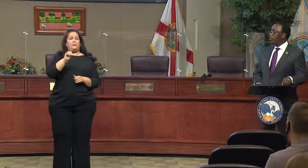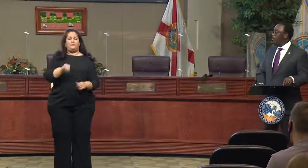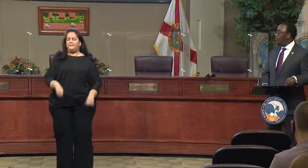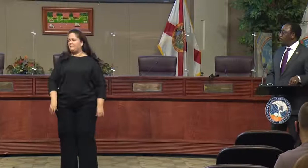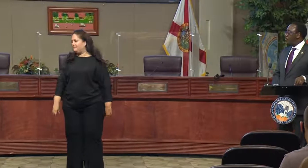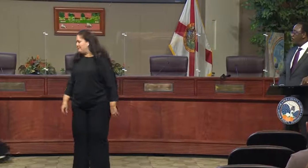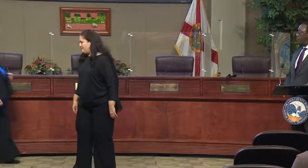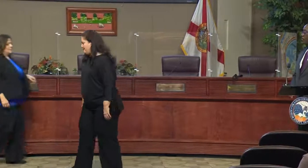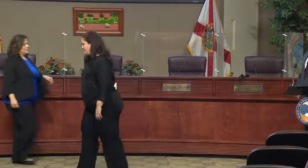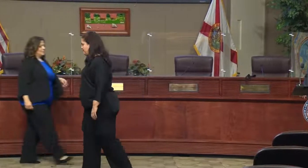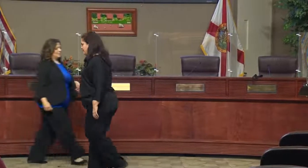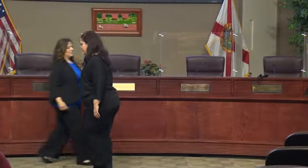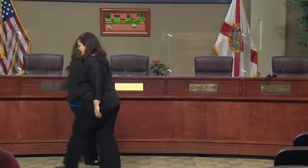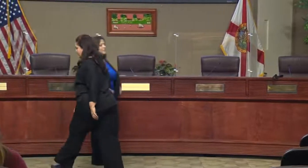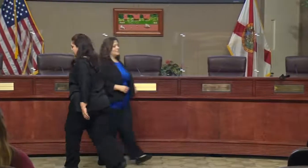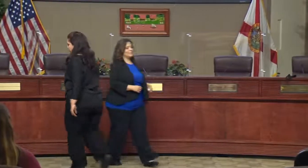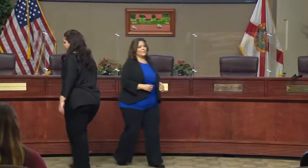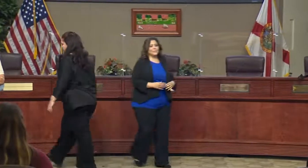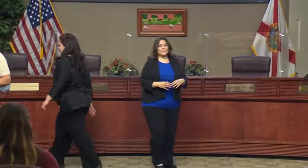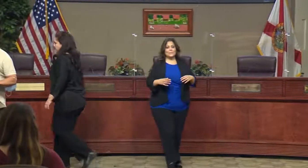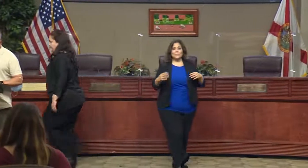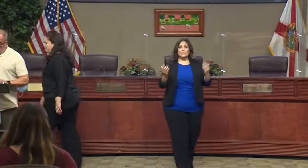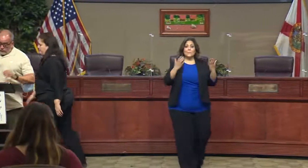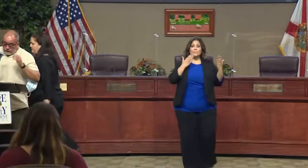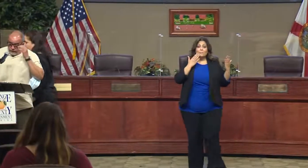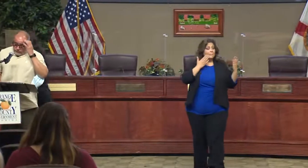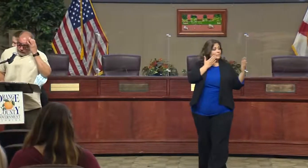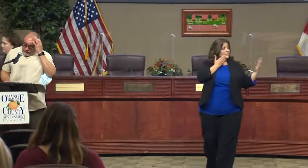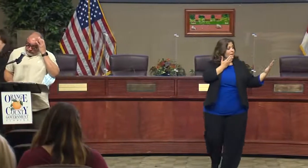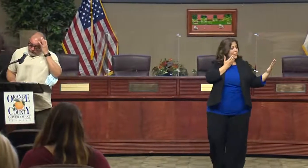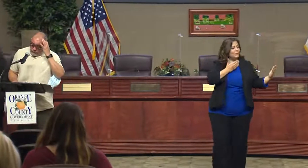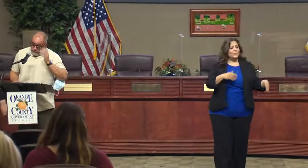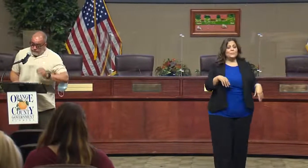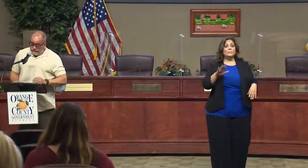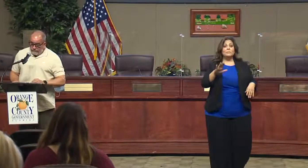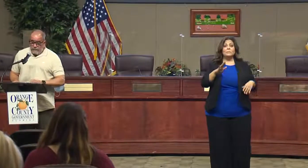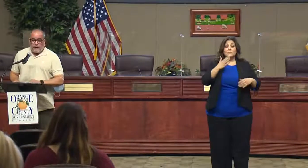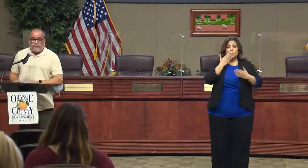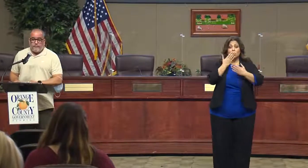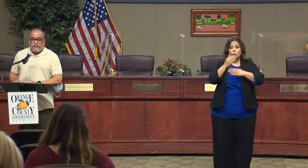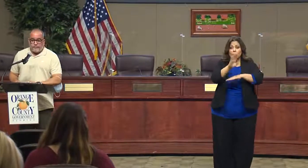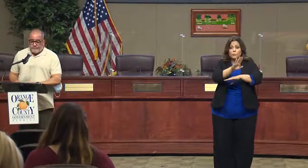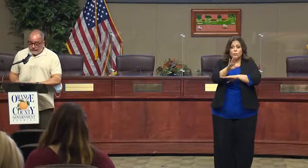Mayor. Good afternoon, everyone. So our county has a cumulative